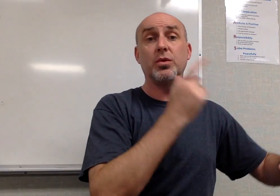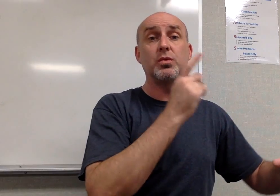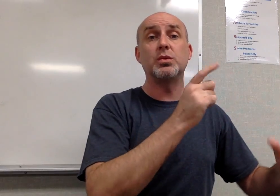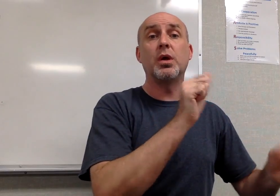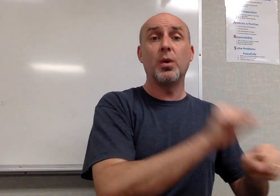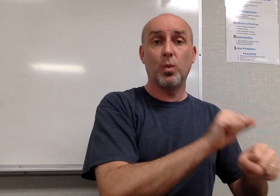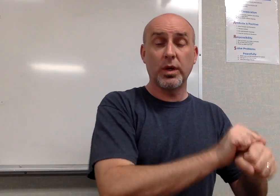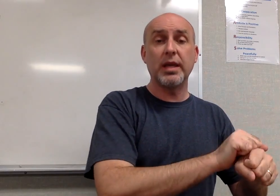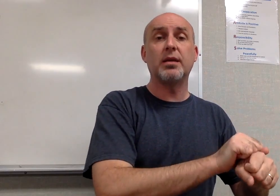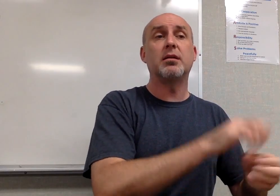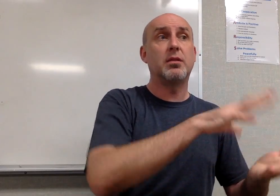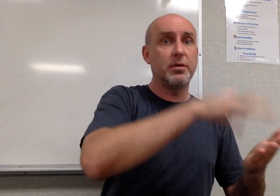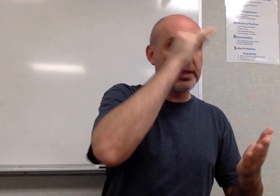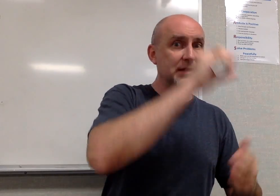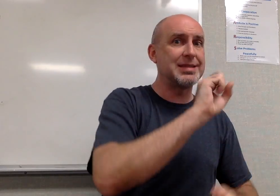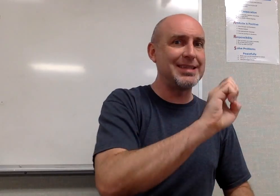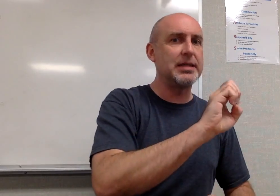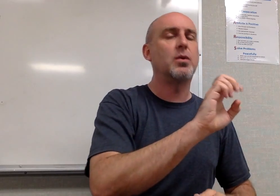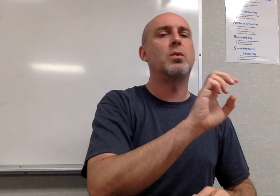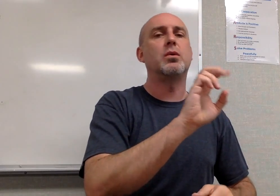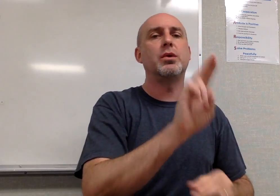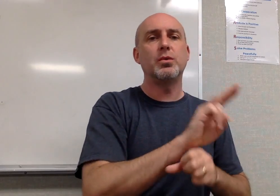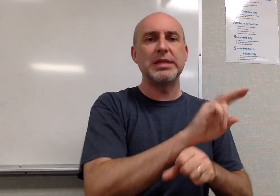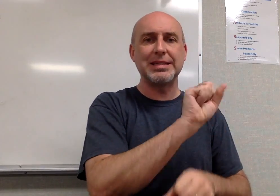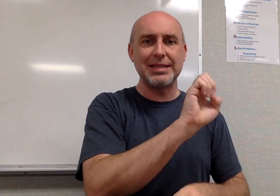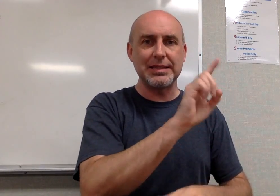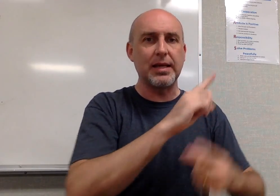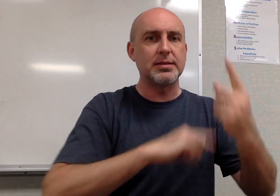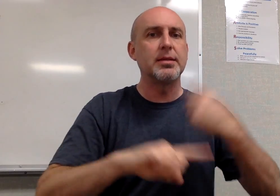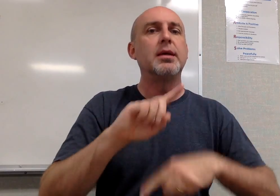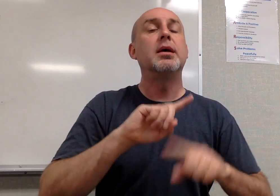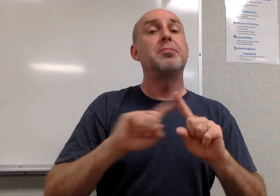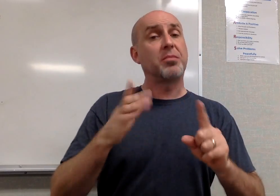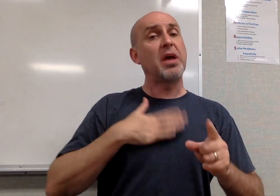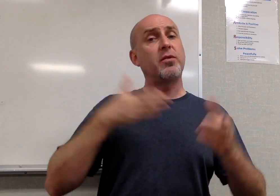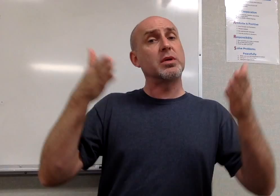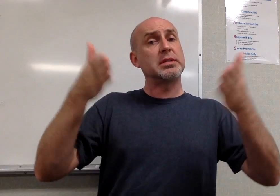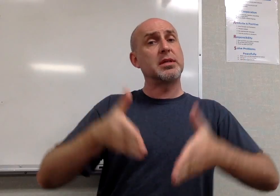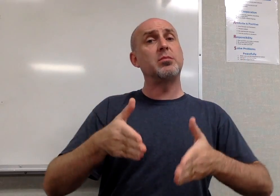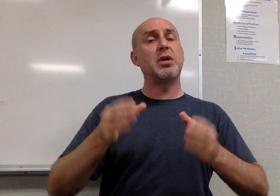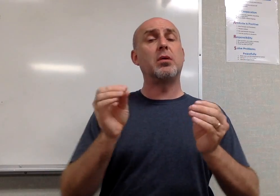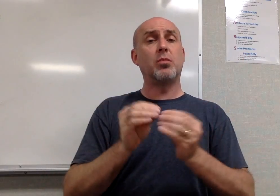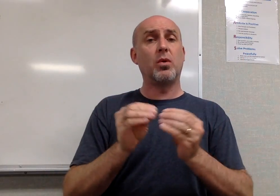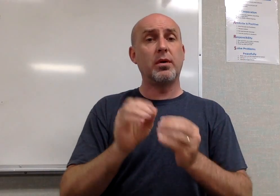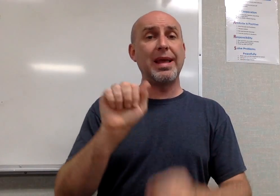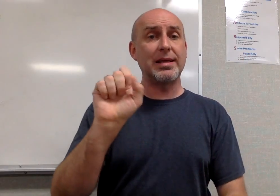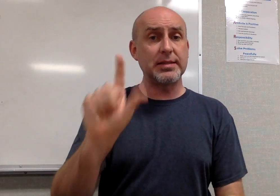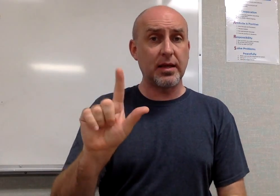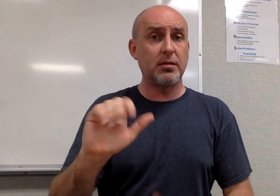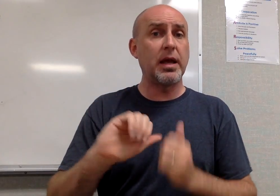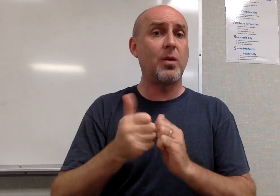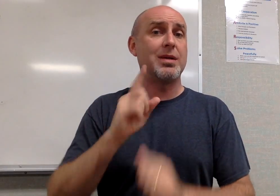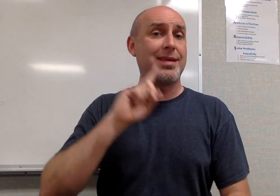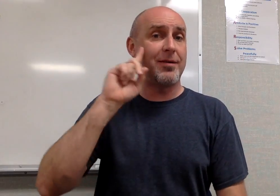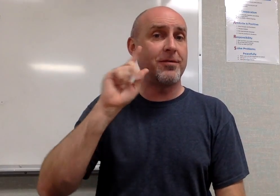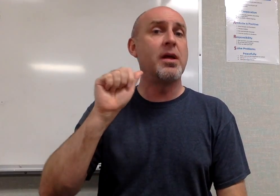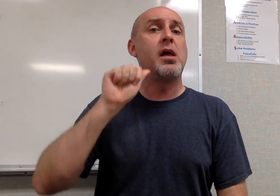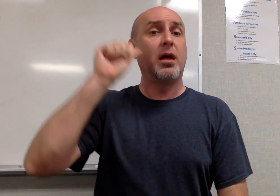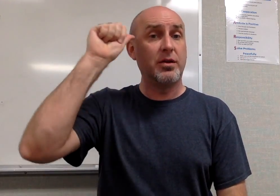who's learning C or using C signs. My focus is going to be on more ASL, how a deaf